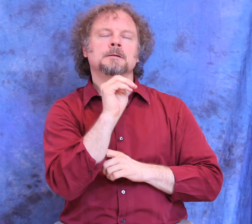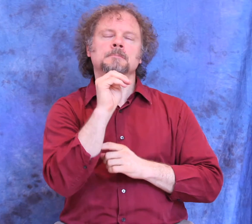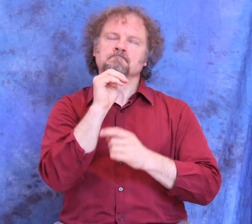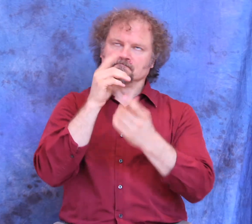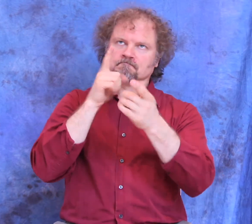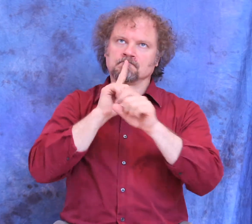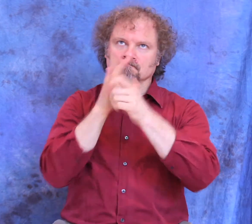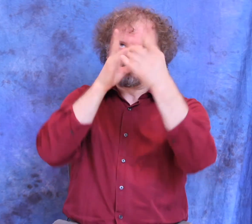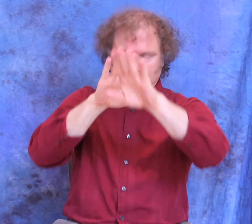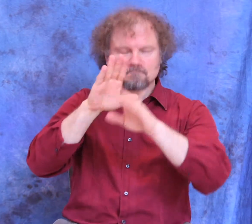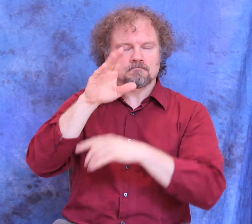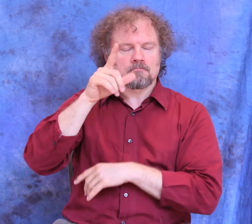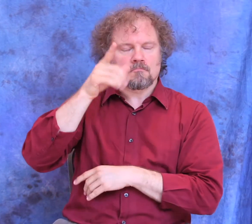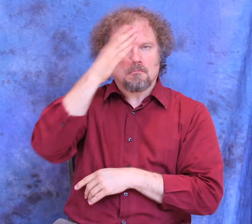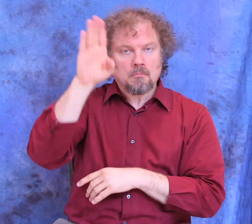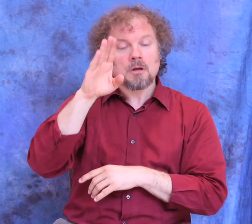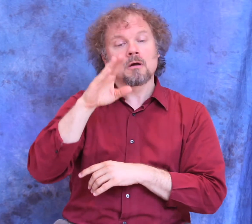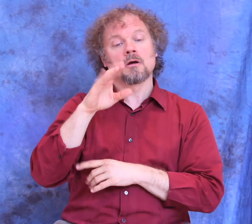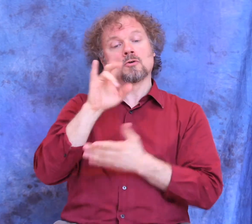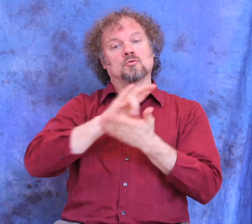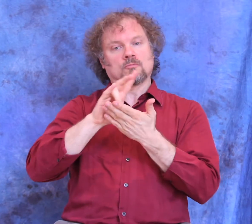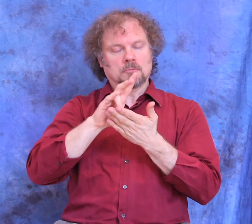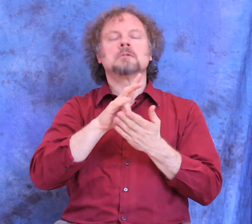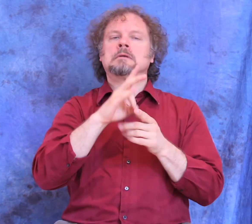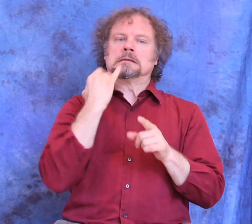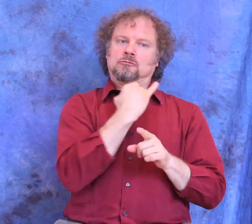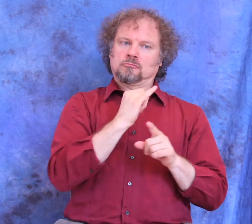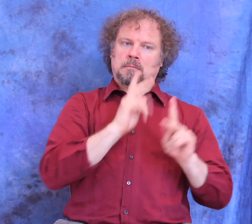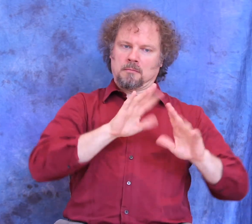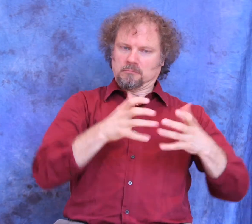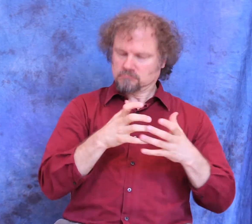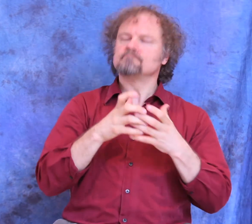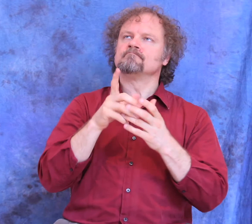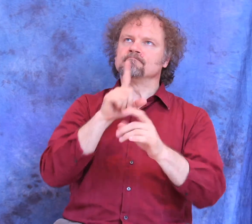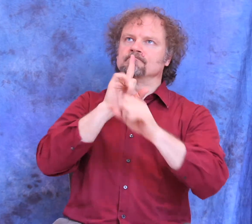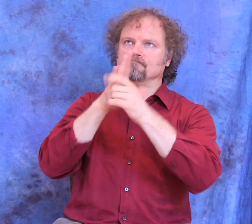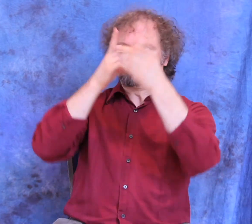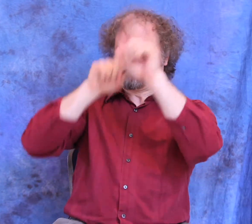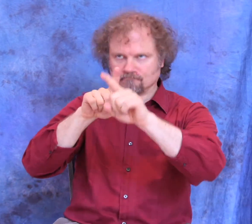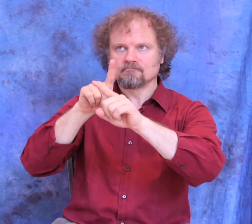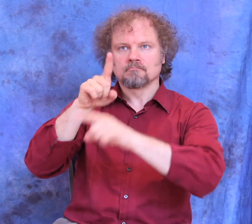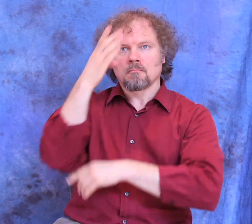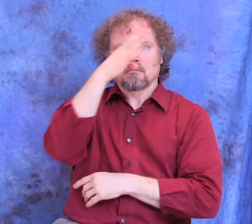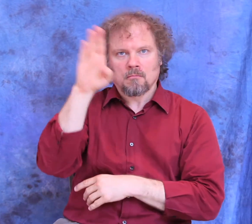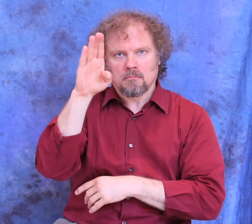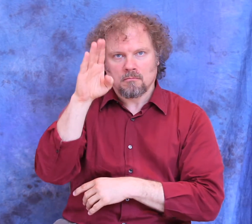On Shavuos, the Jewish nation entered into their covenant with God through their acceptance of the Torah. Moreover, prior to